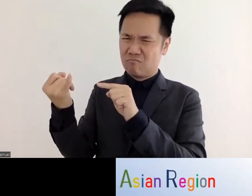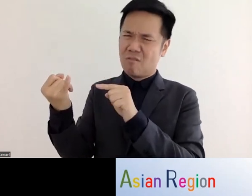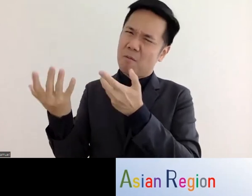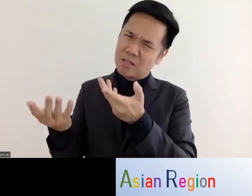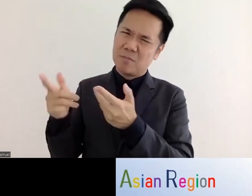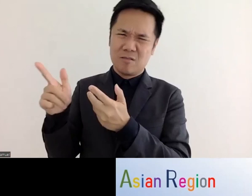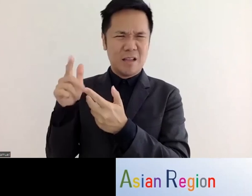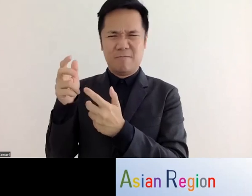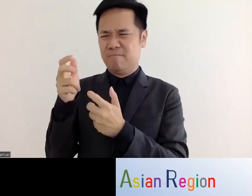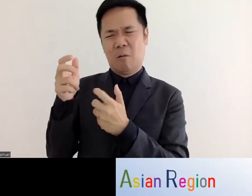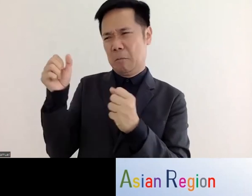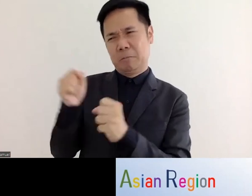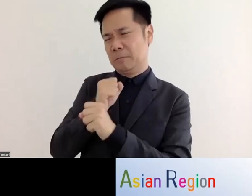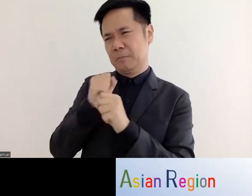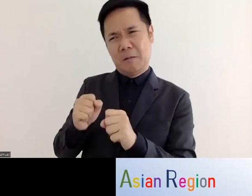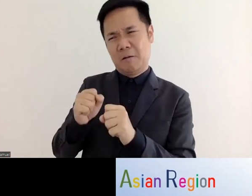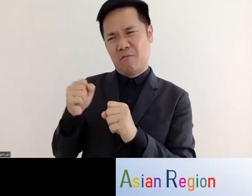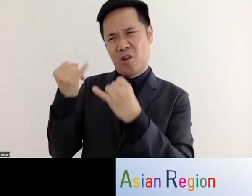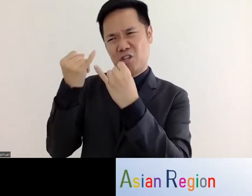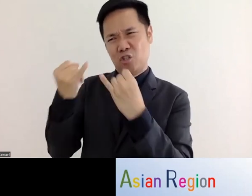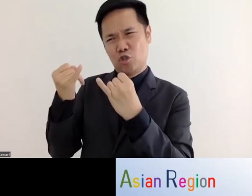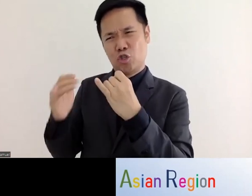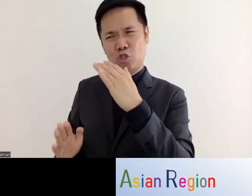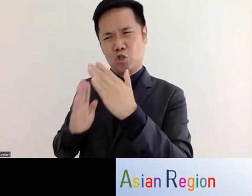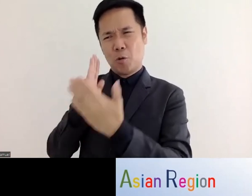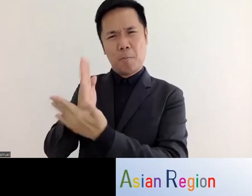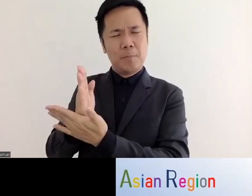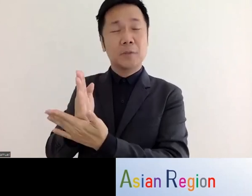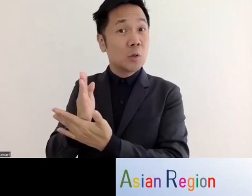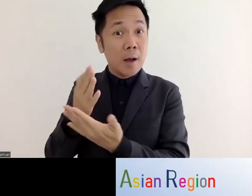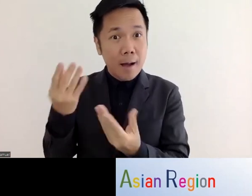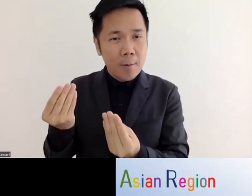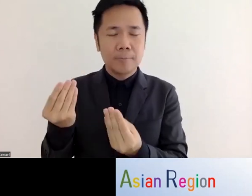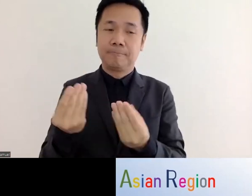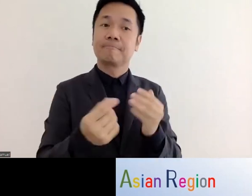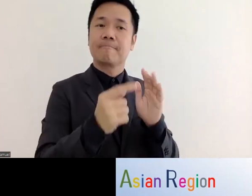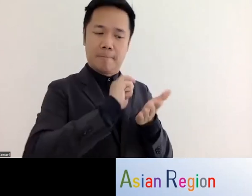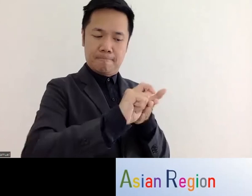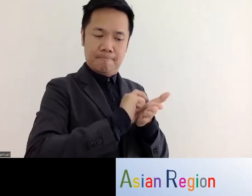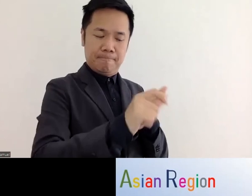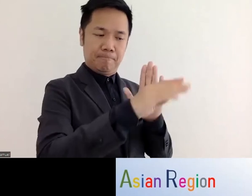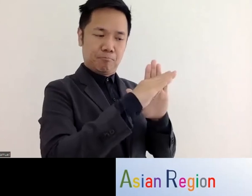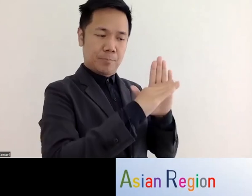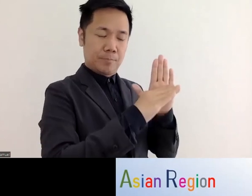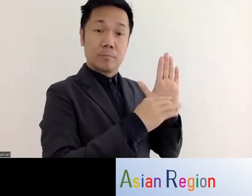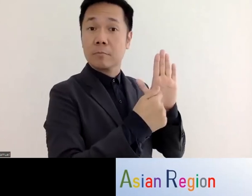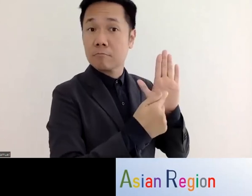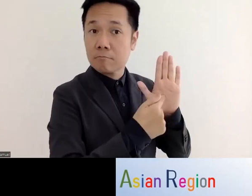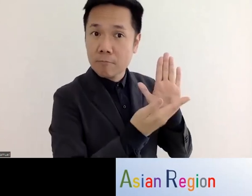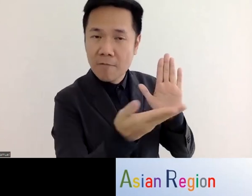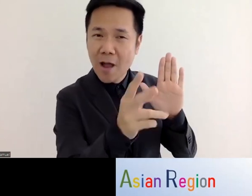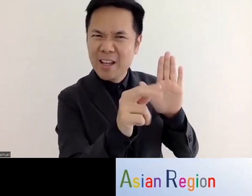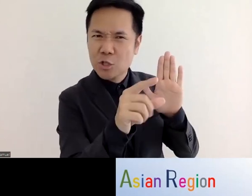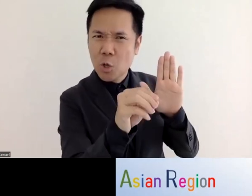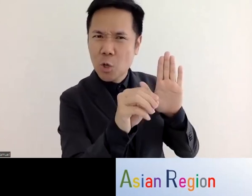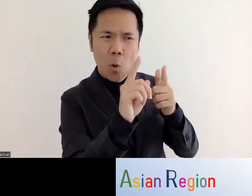countries. So we need to develop a guideline for every stakeholder, especially for the government, for the NGO, for the organization of